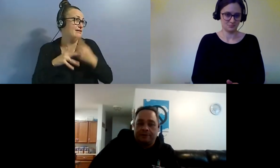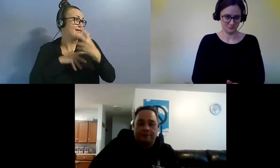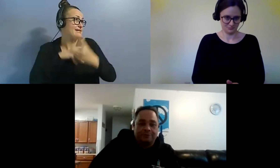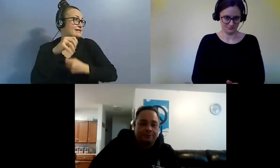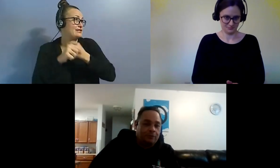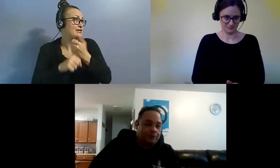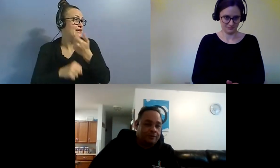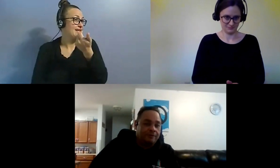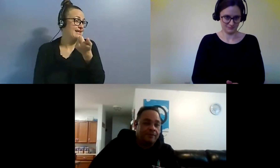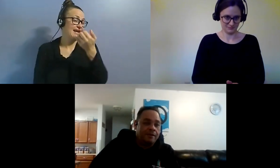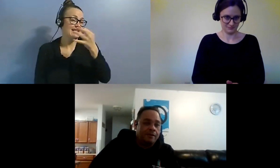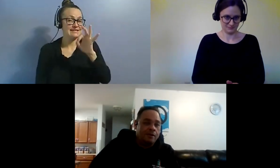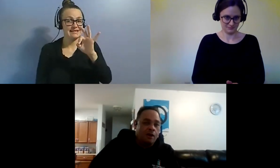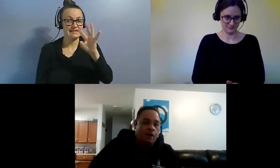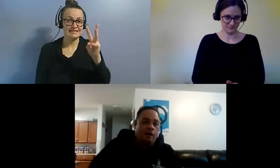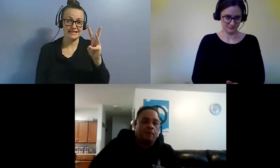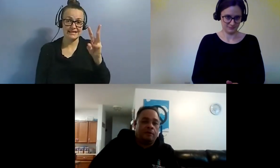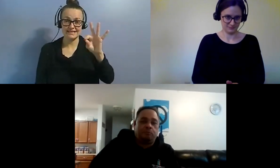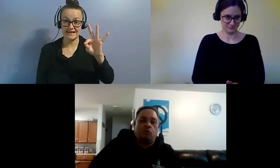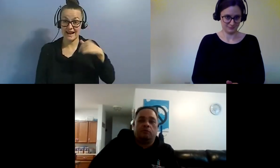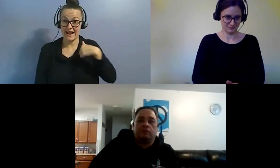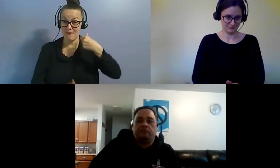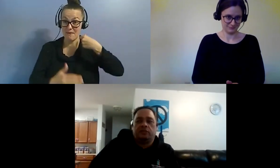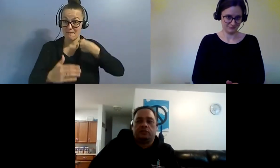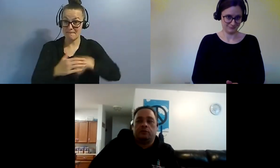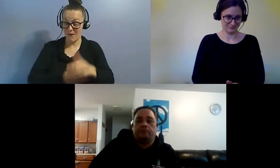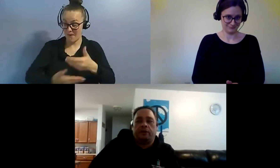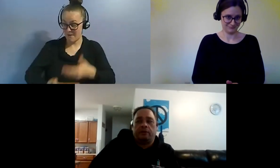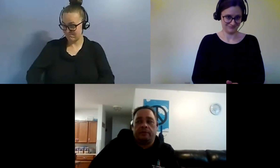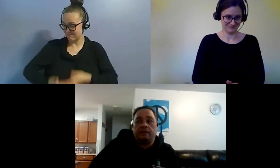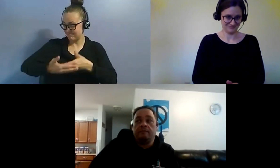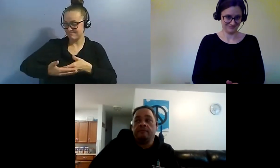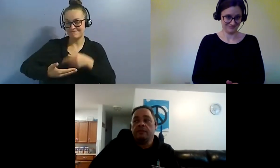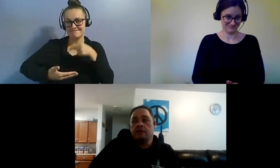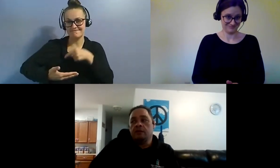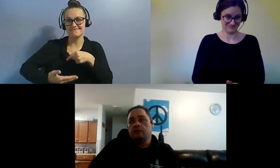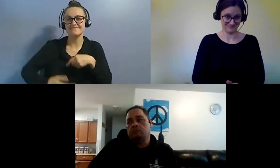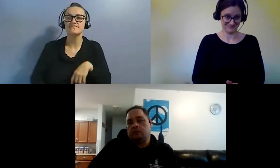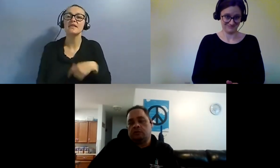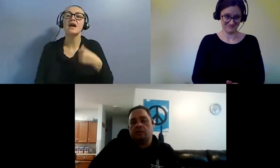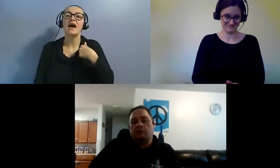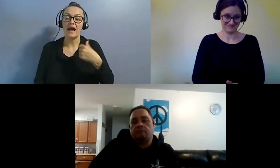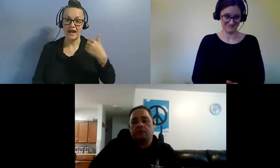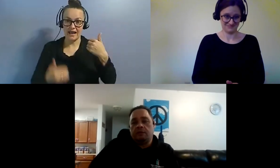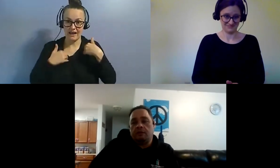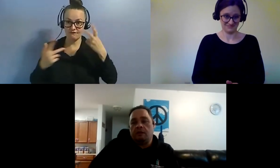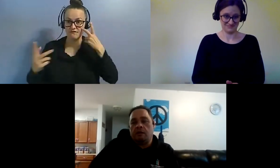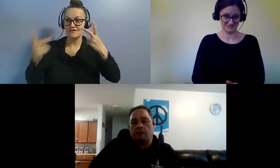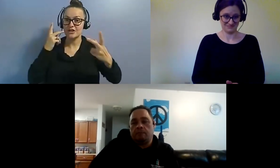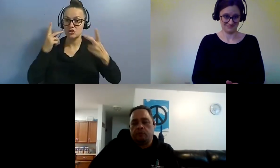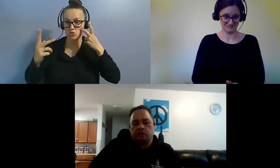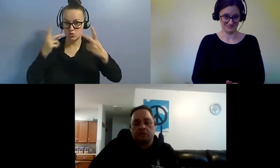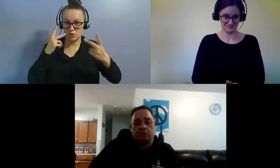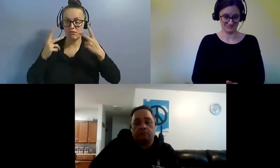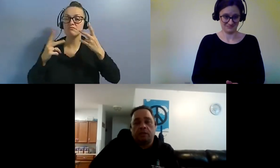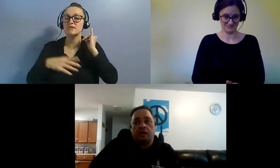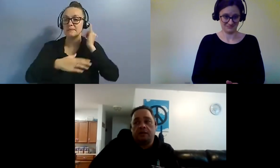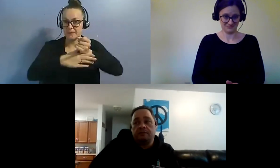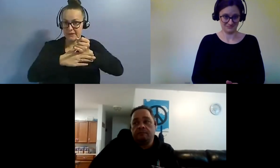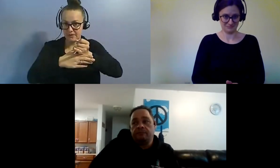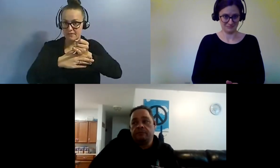1969 when I was born. I was born with visual impairment, which left me